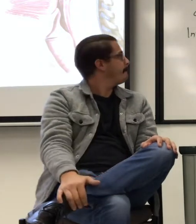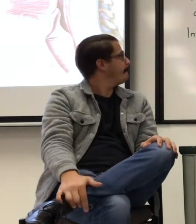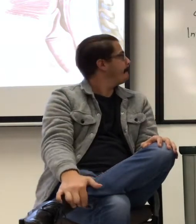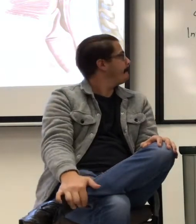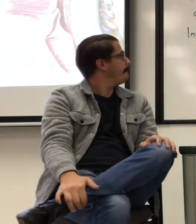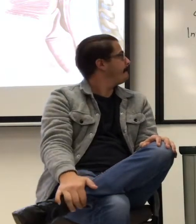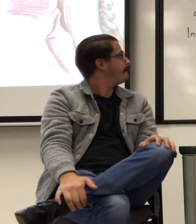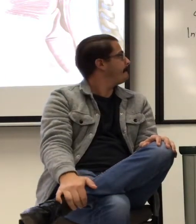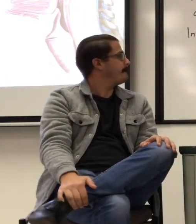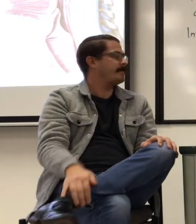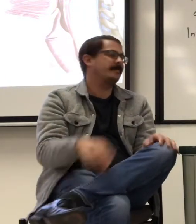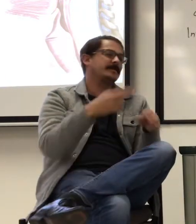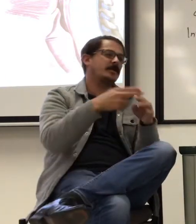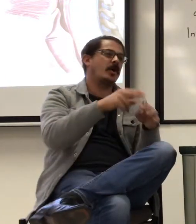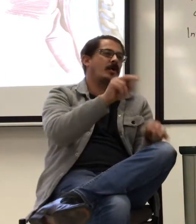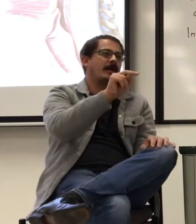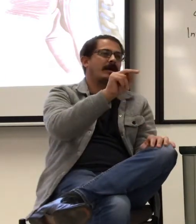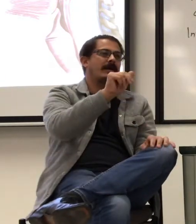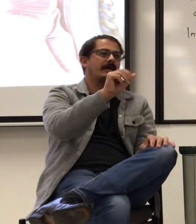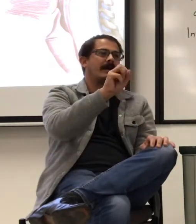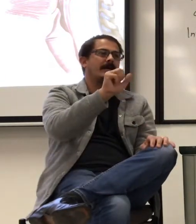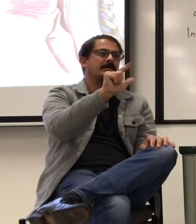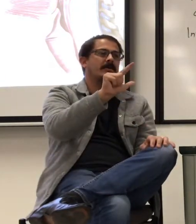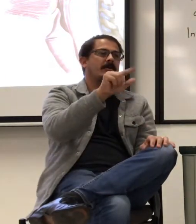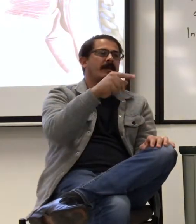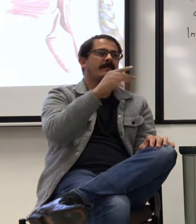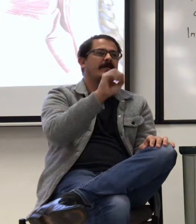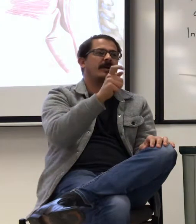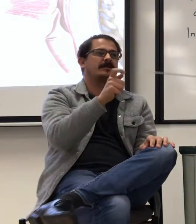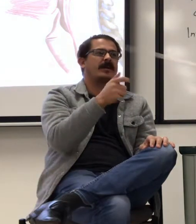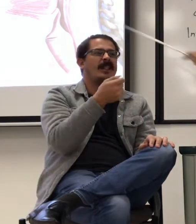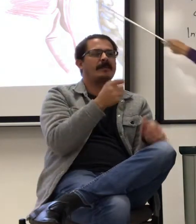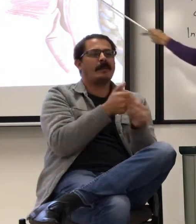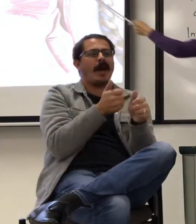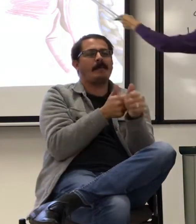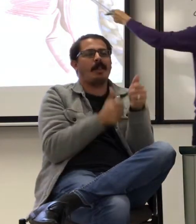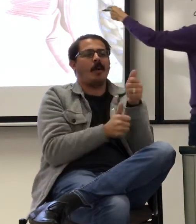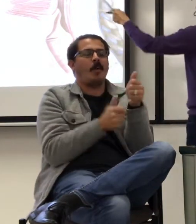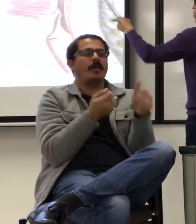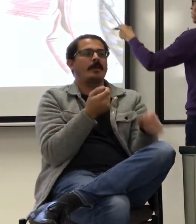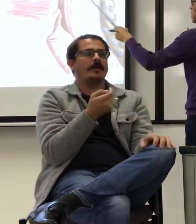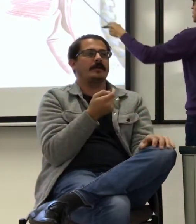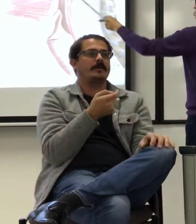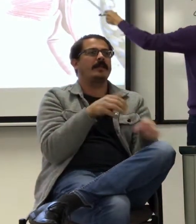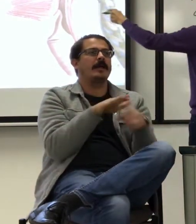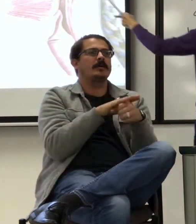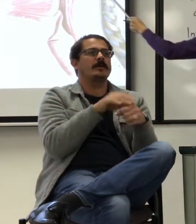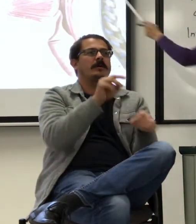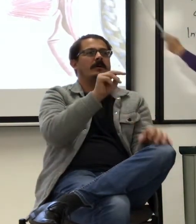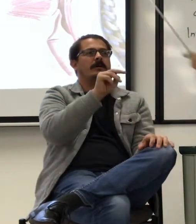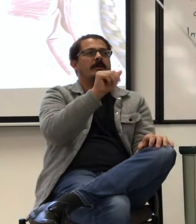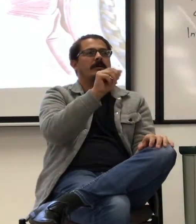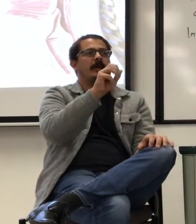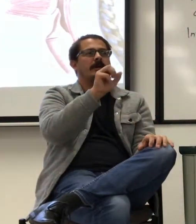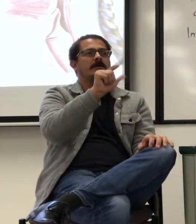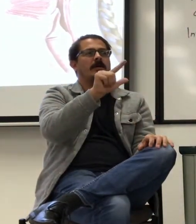It's called the nasal pharynx, which is just behind and below it right there. So this region here is the nasal